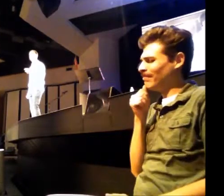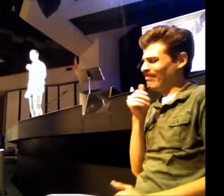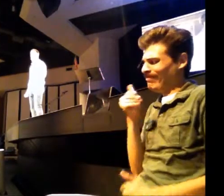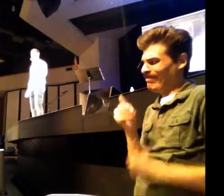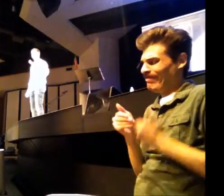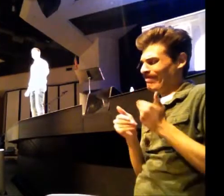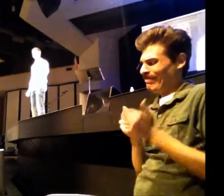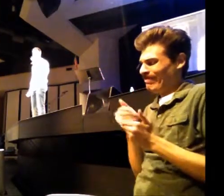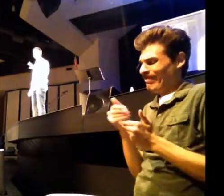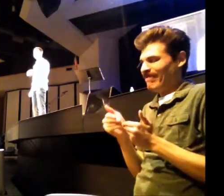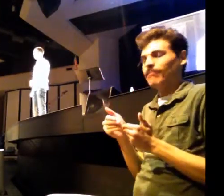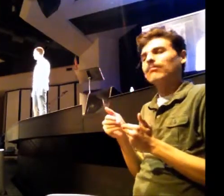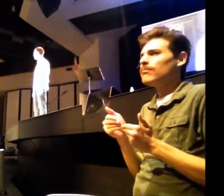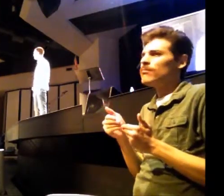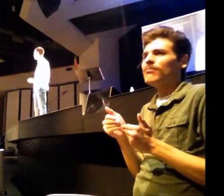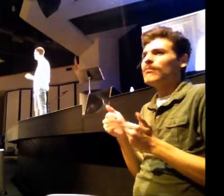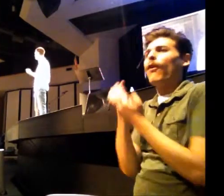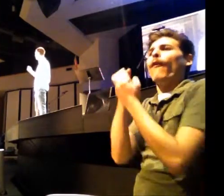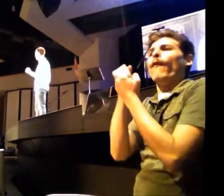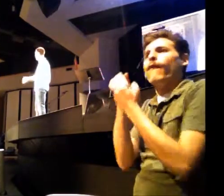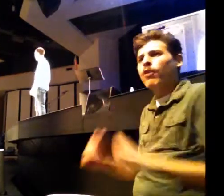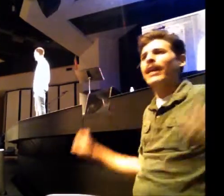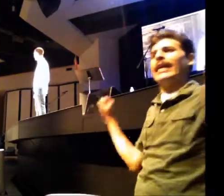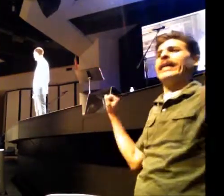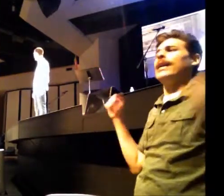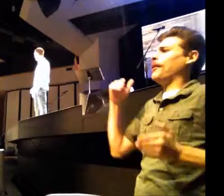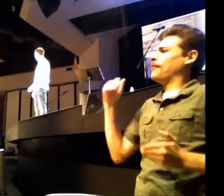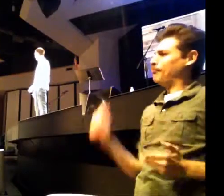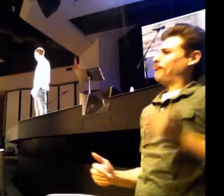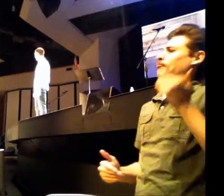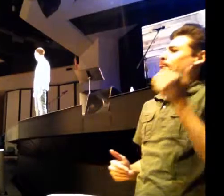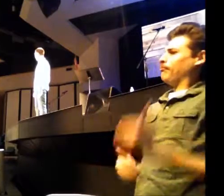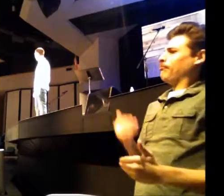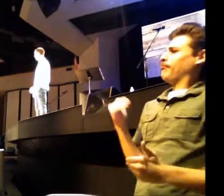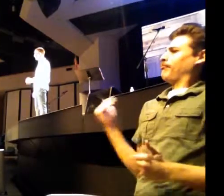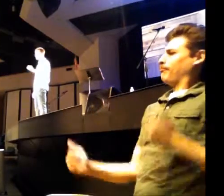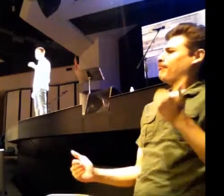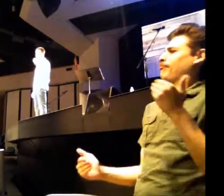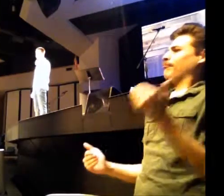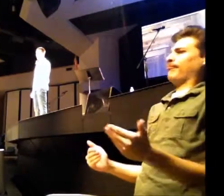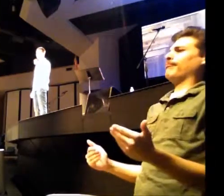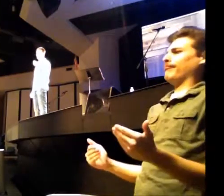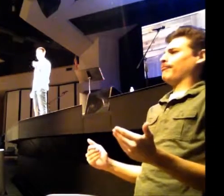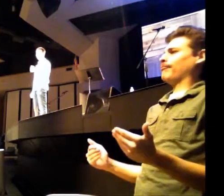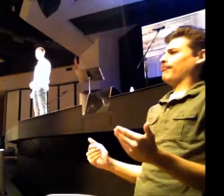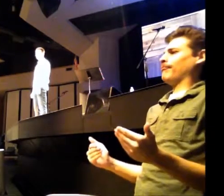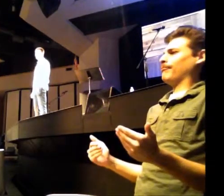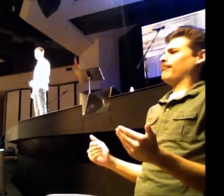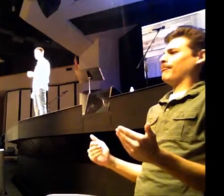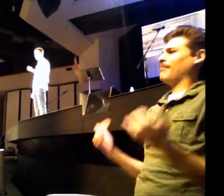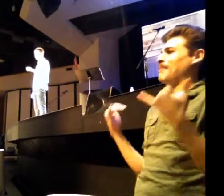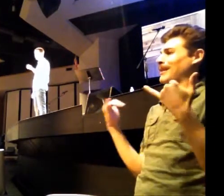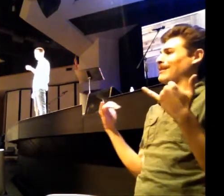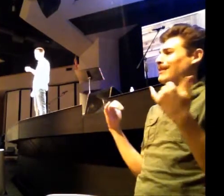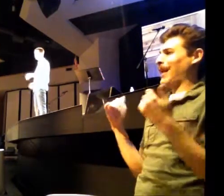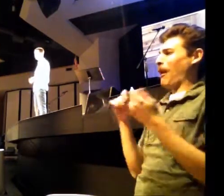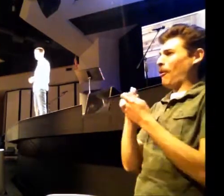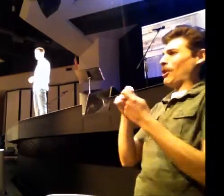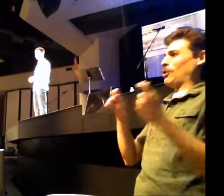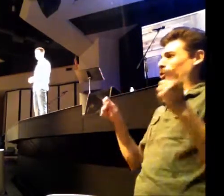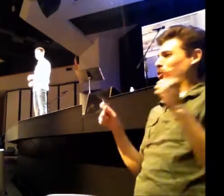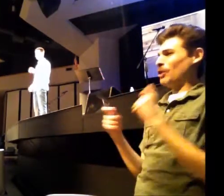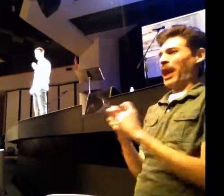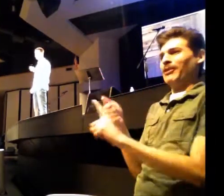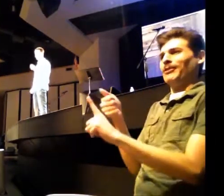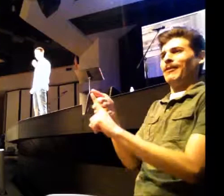it. You are free. May that change your perspective, because a change in your condition and a change in your